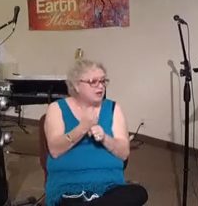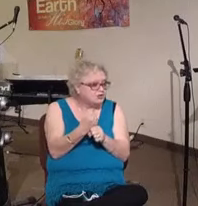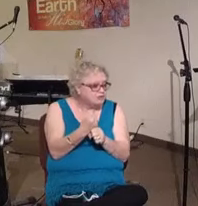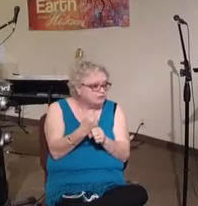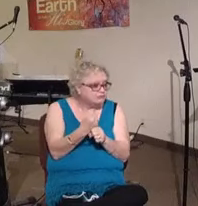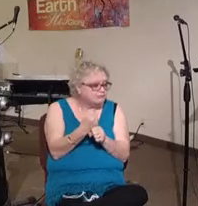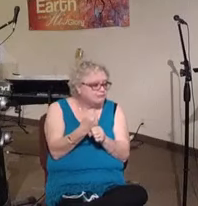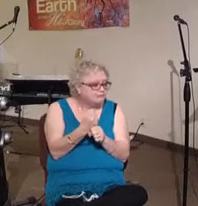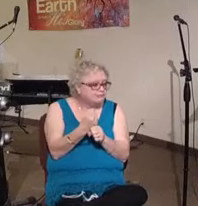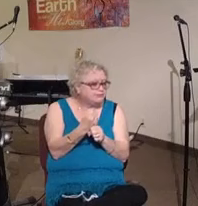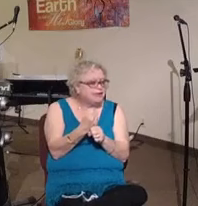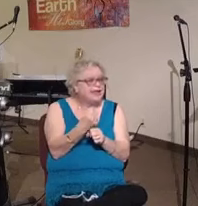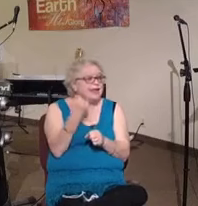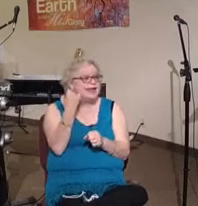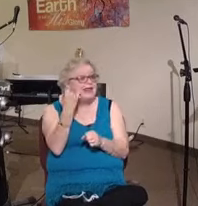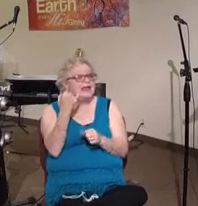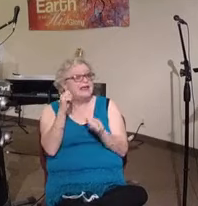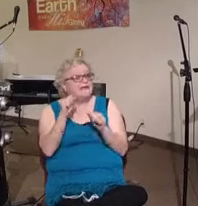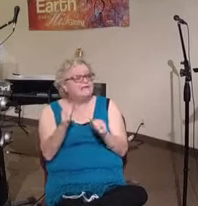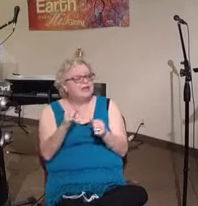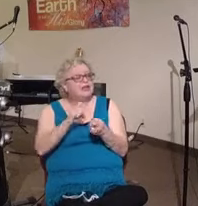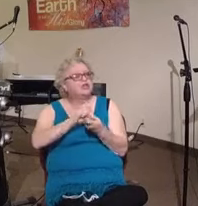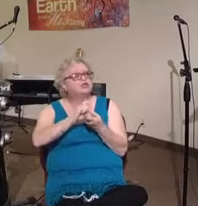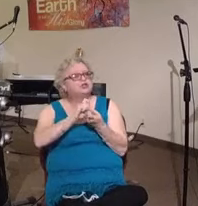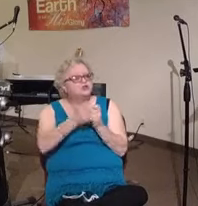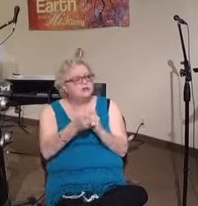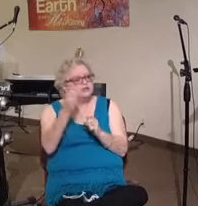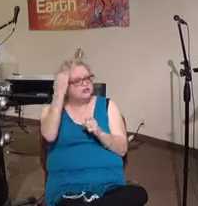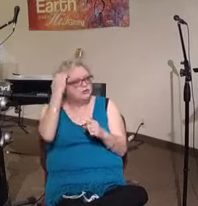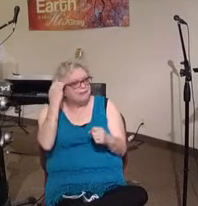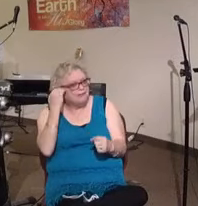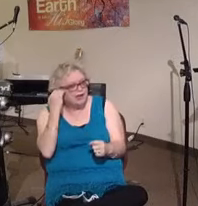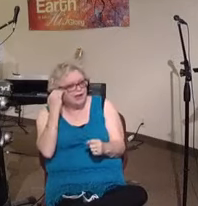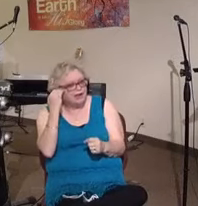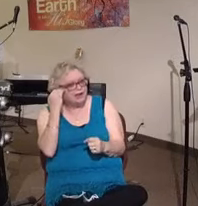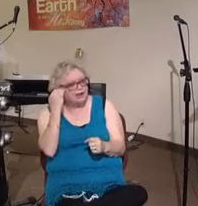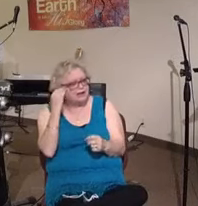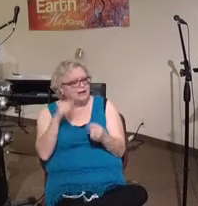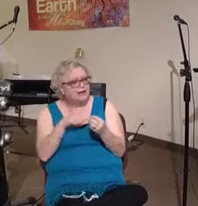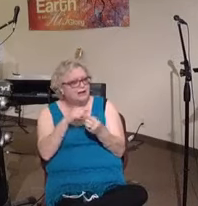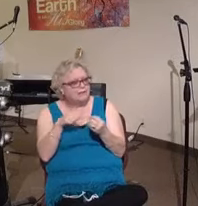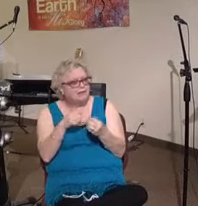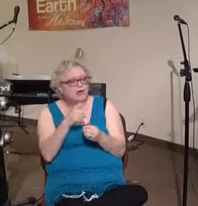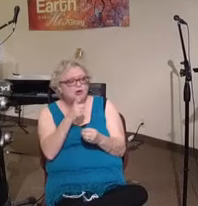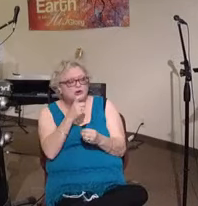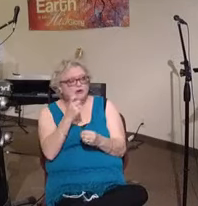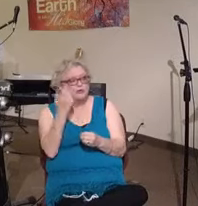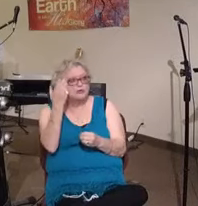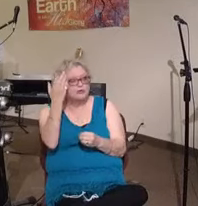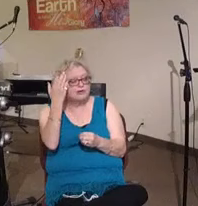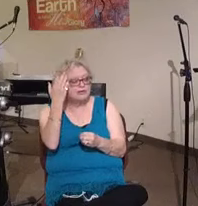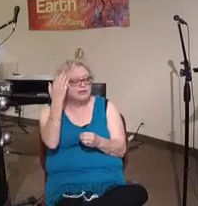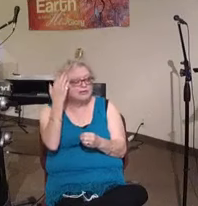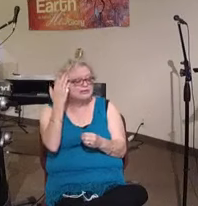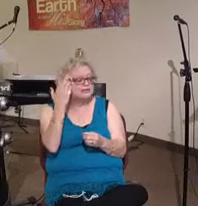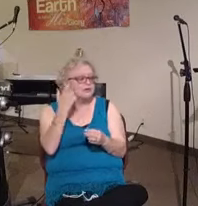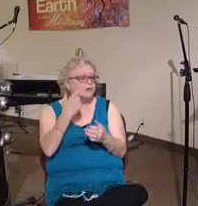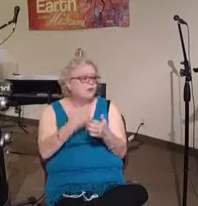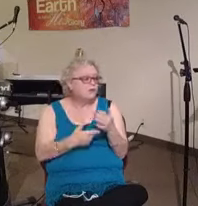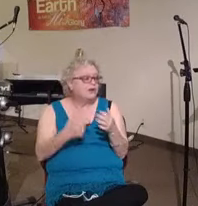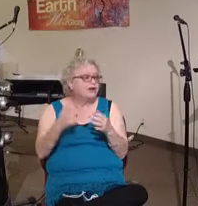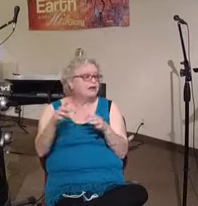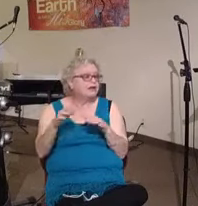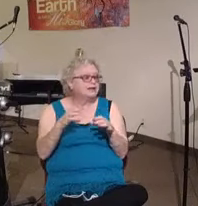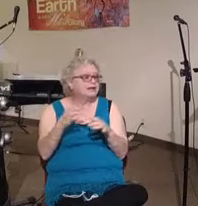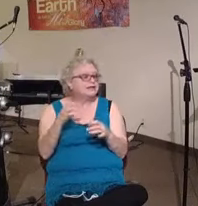Gotcha. If he can twist your mind about who he is, what he does, and what God